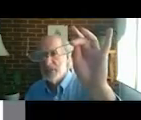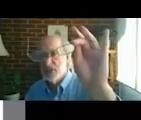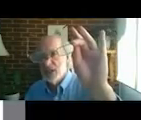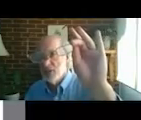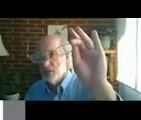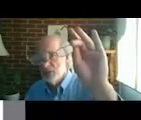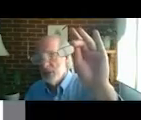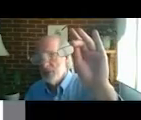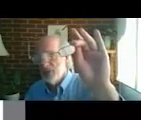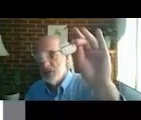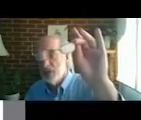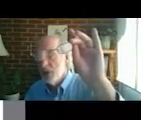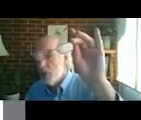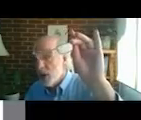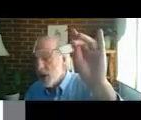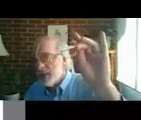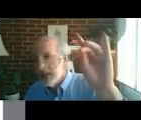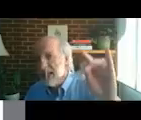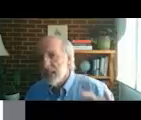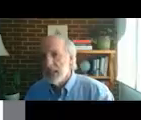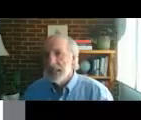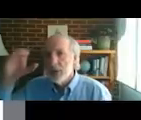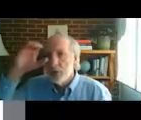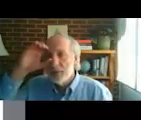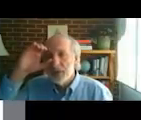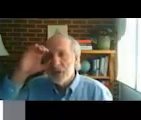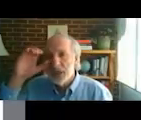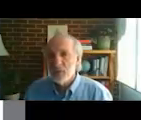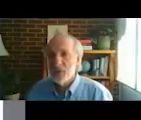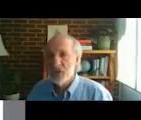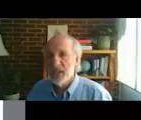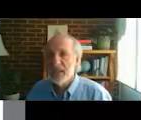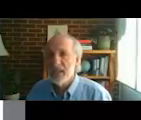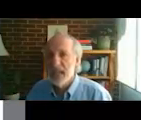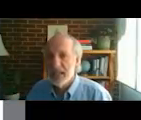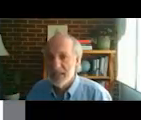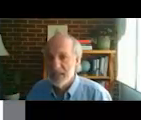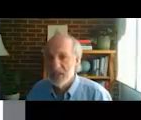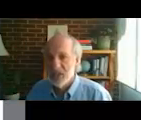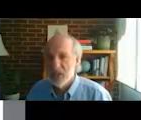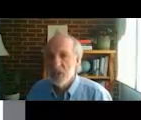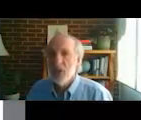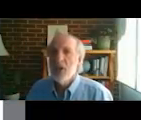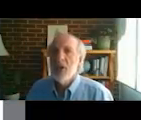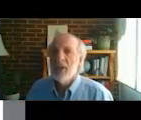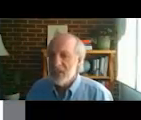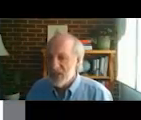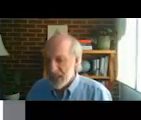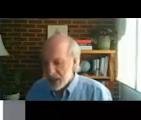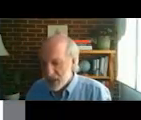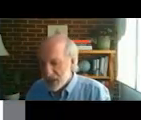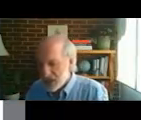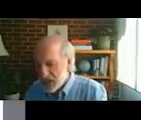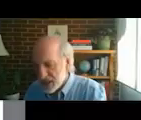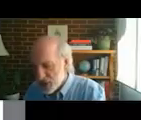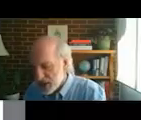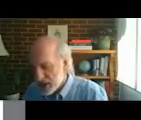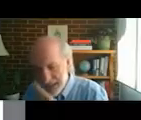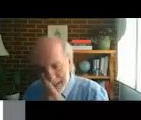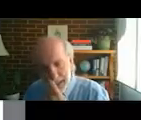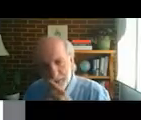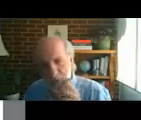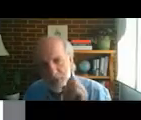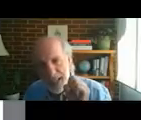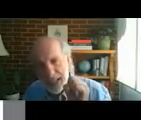to see if the child remembers it. What are they? And hopefully the child will sign glasses. This errorless teaching,